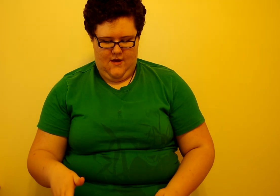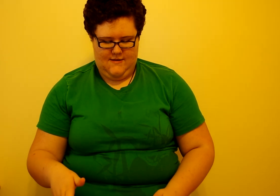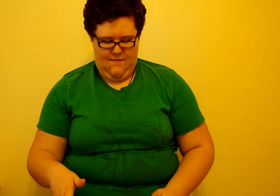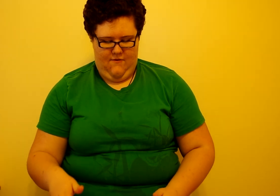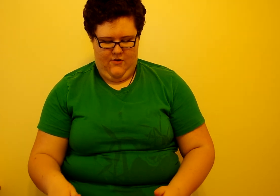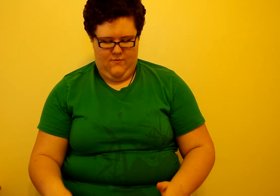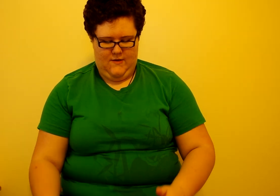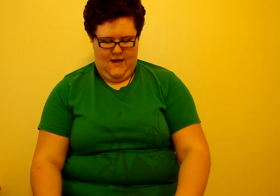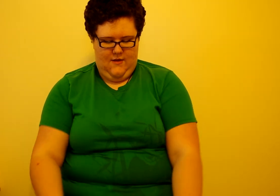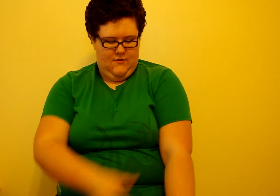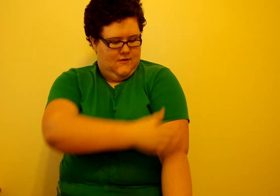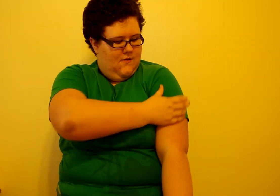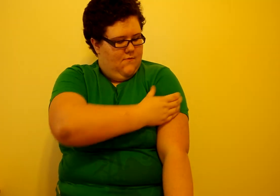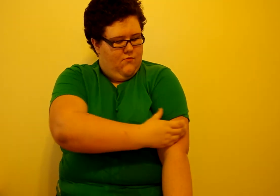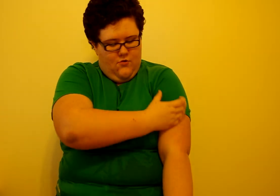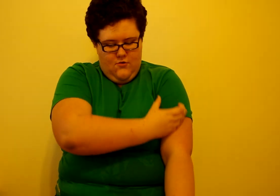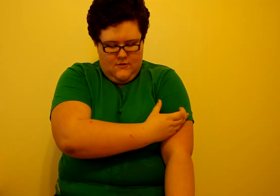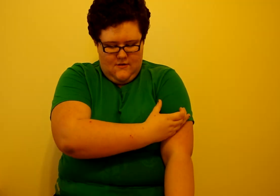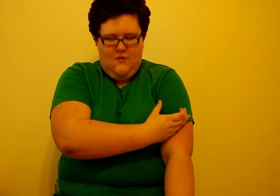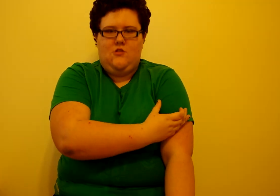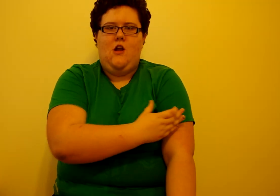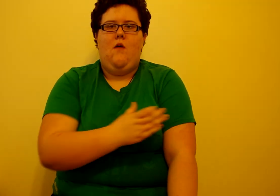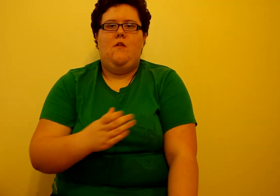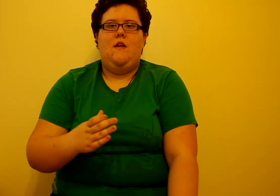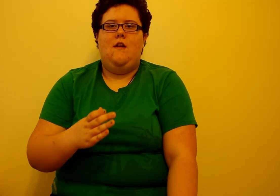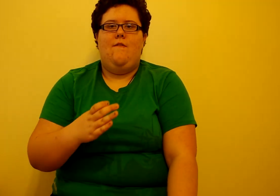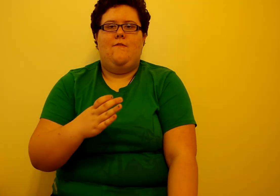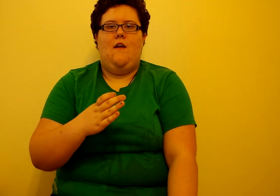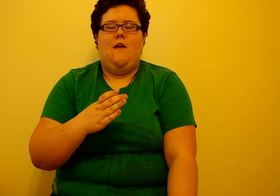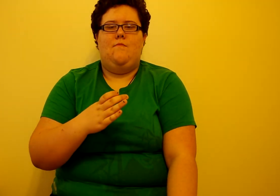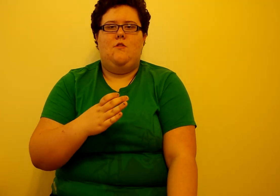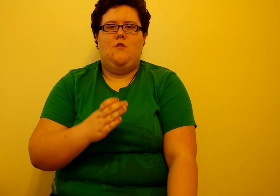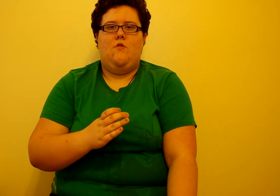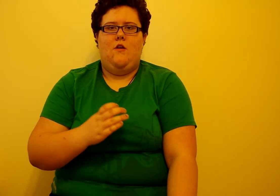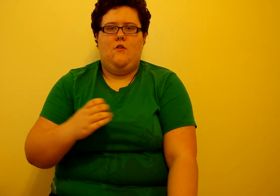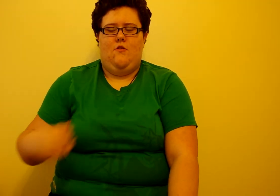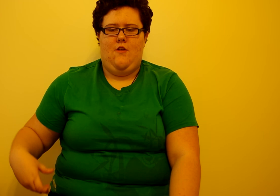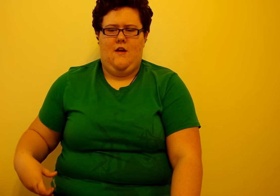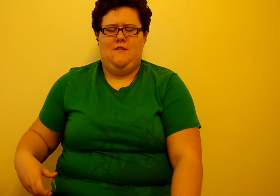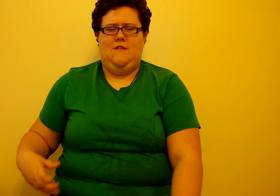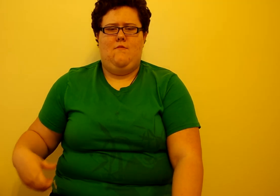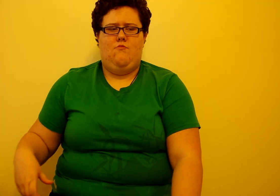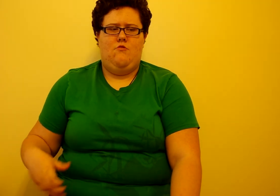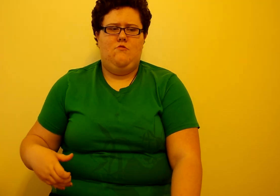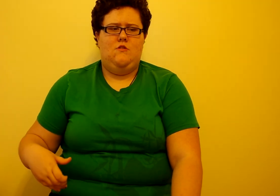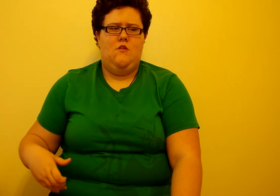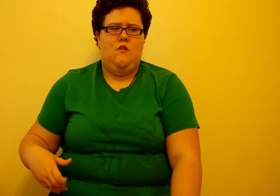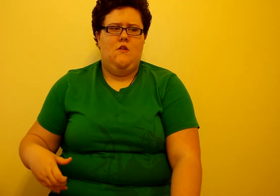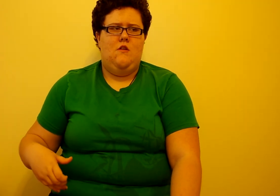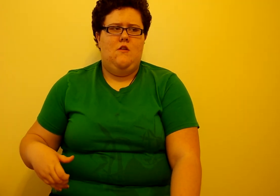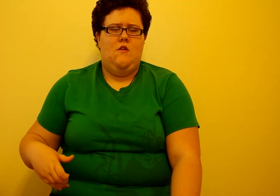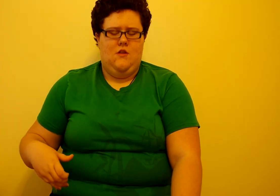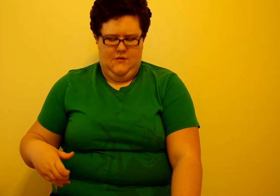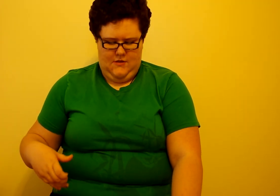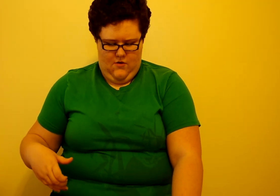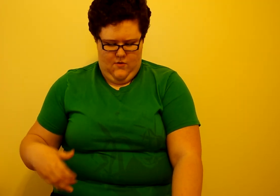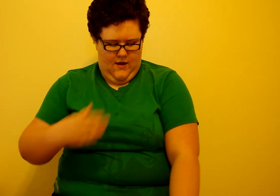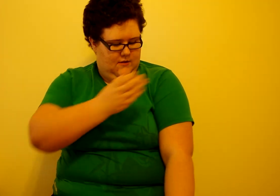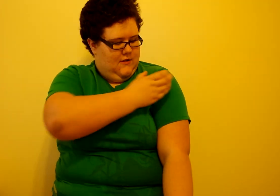like my fingerprints. I used bruise. There's not really enough time to go down to your thigh and sign bruise. So I decided